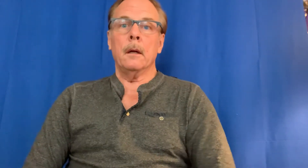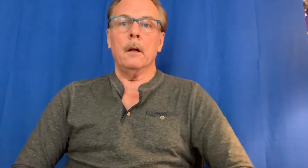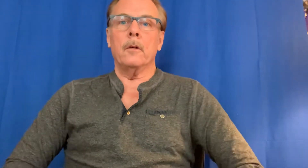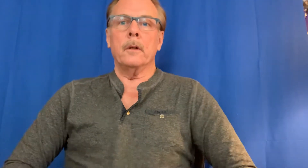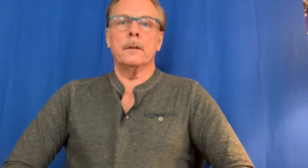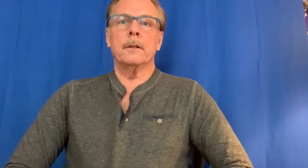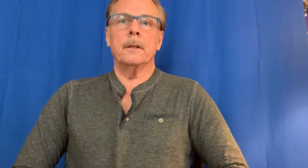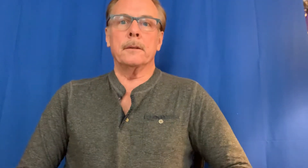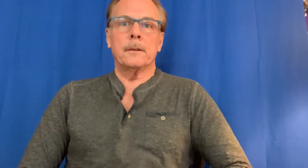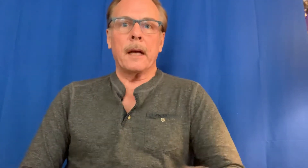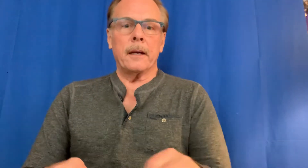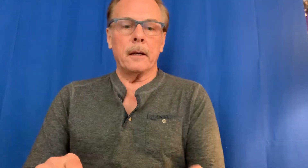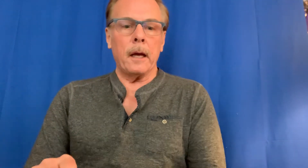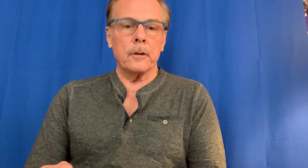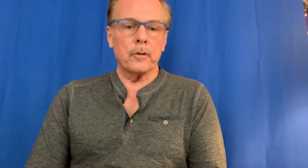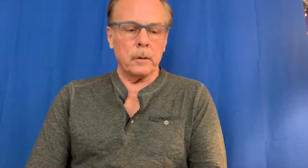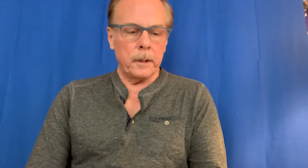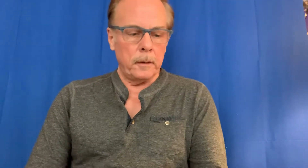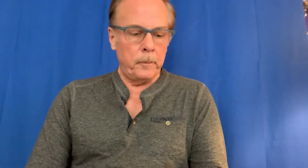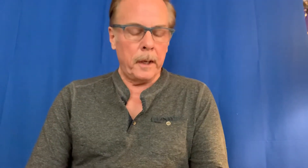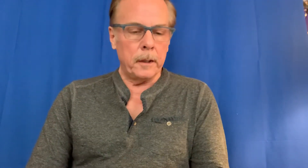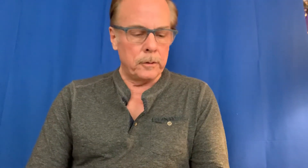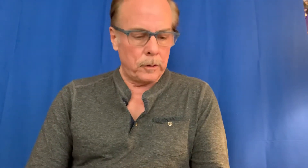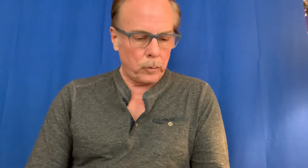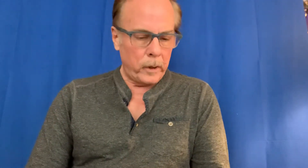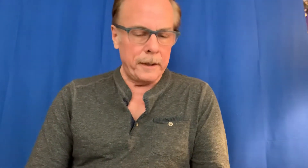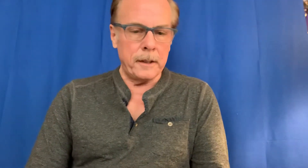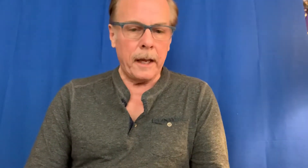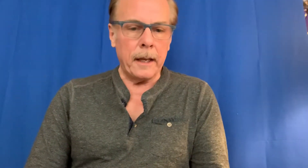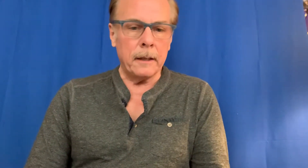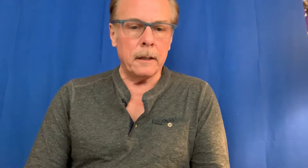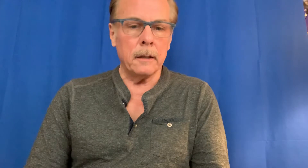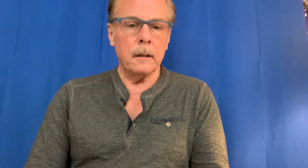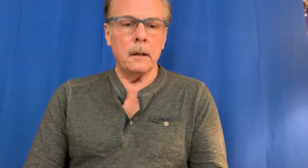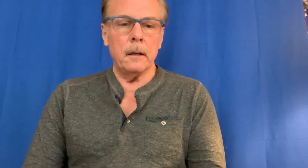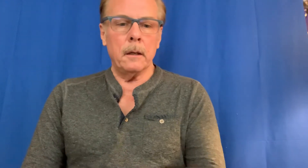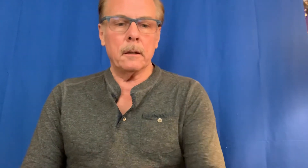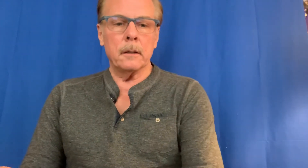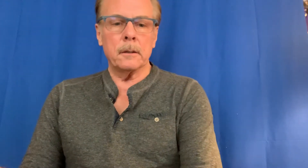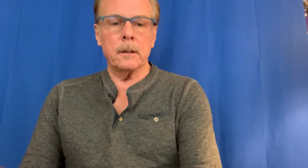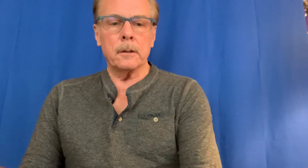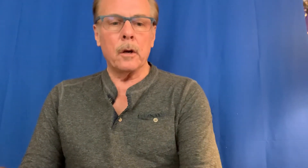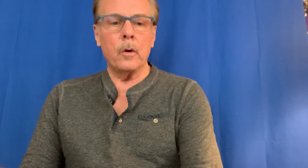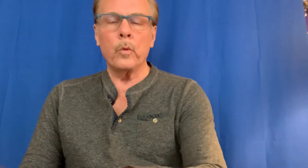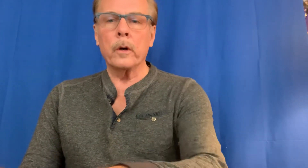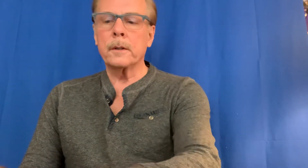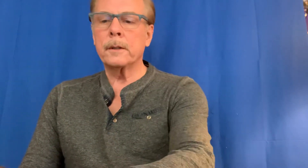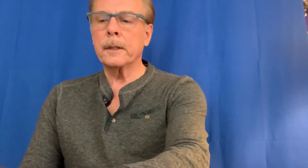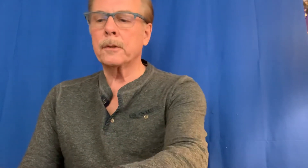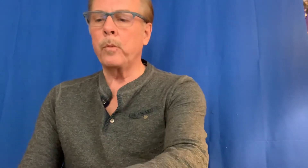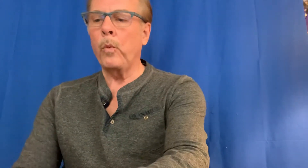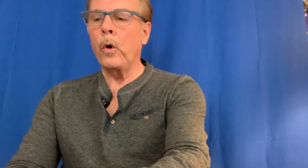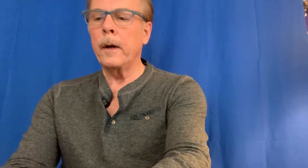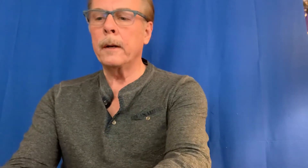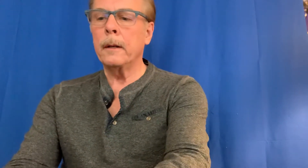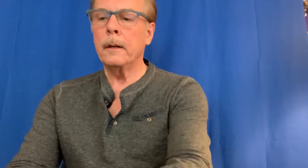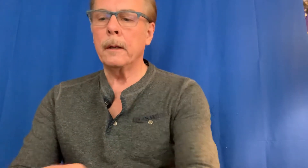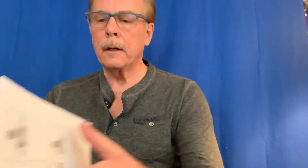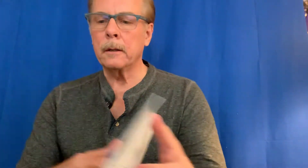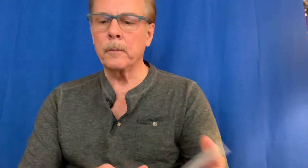Hello, this is Signing Naturally, page 310. This is homework 6-1, and I'm going